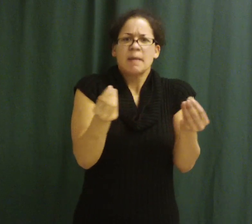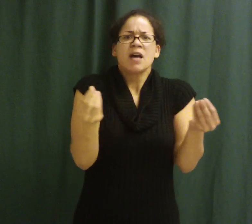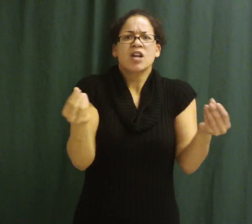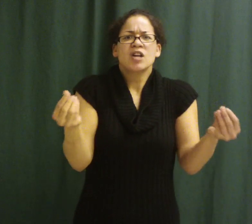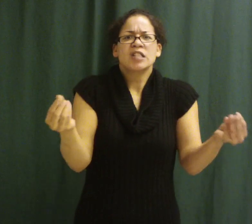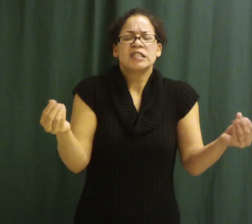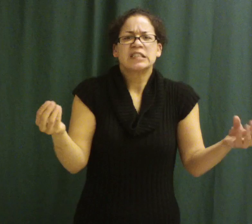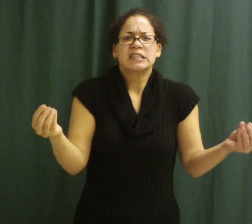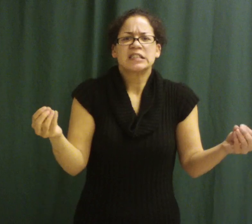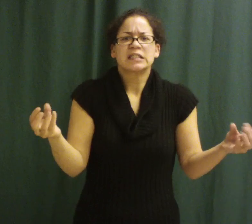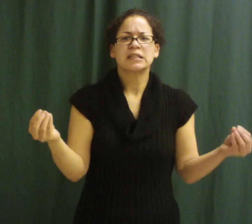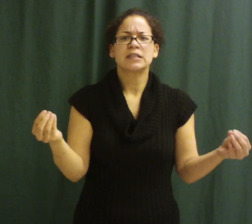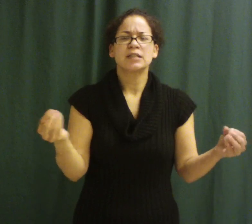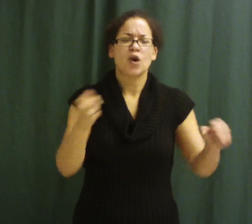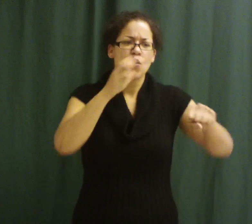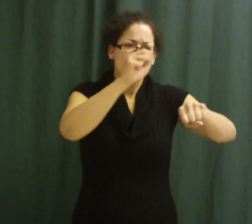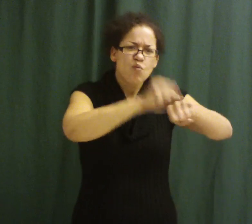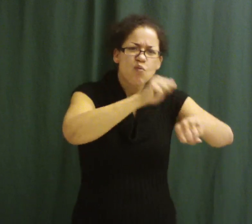Chunks of rock and iron.